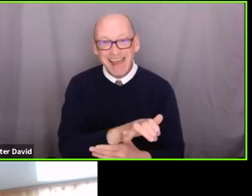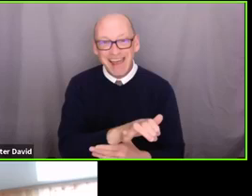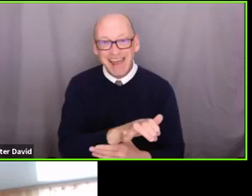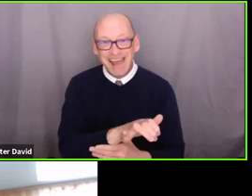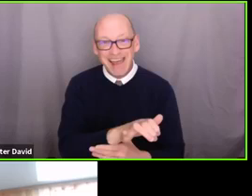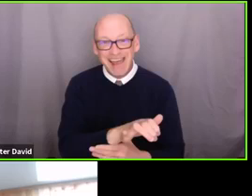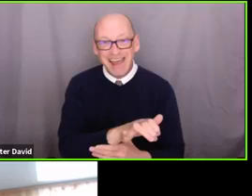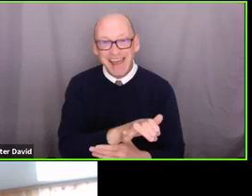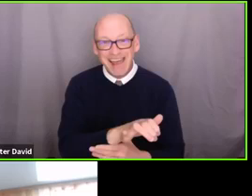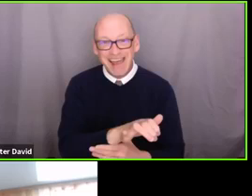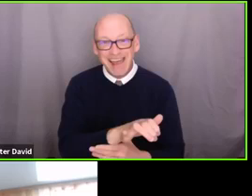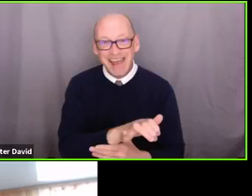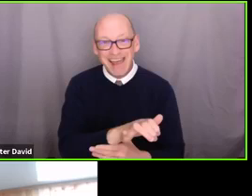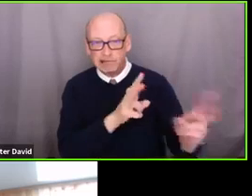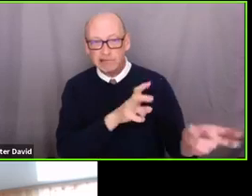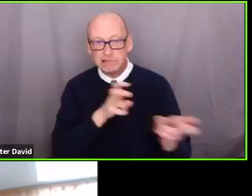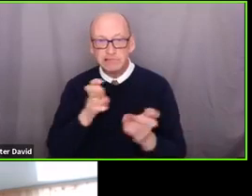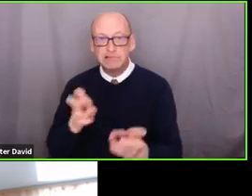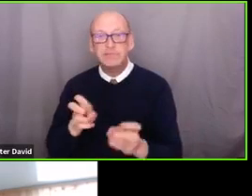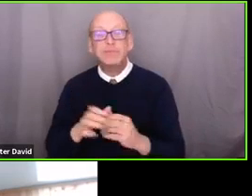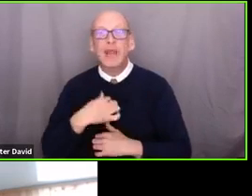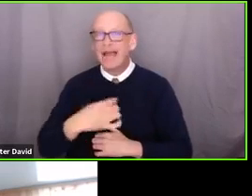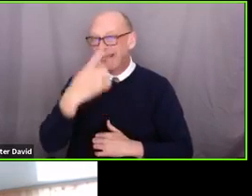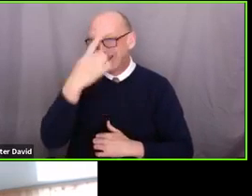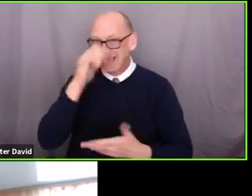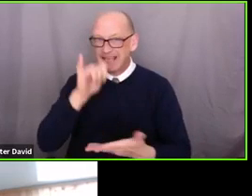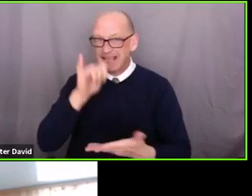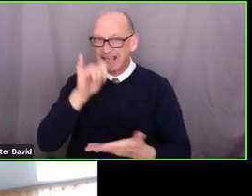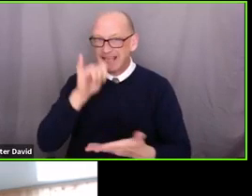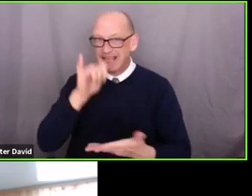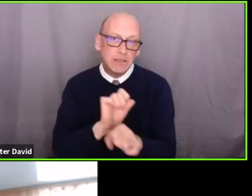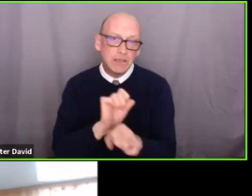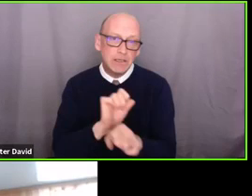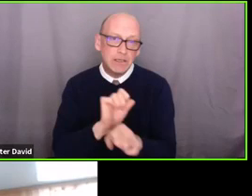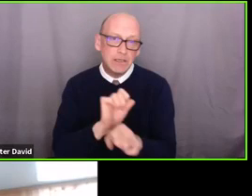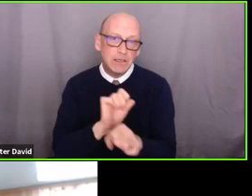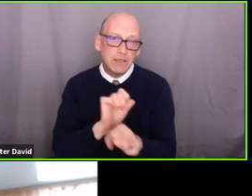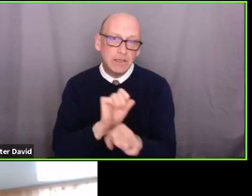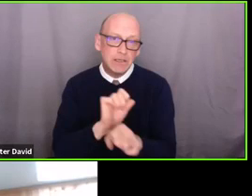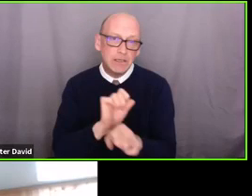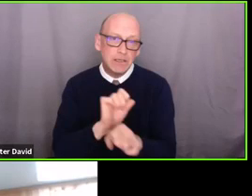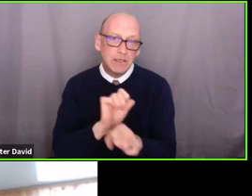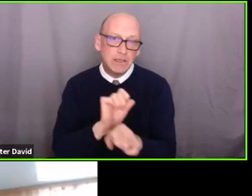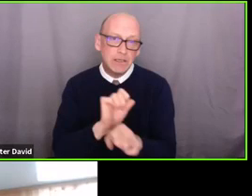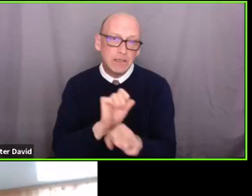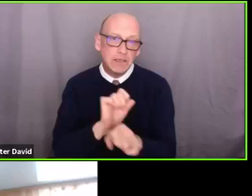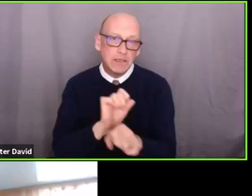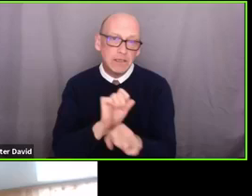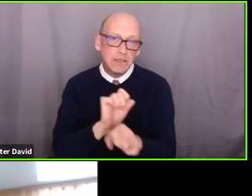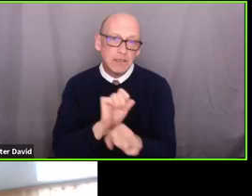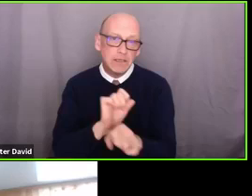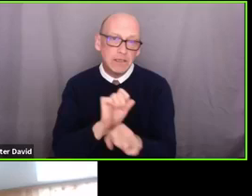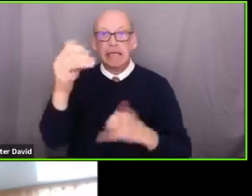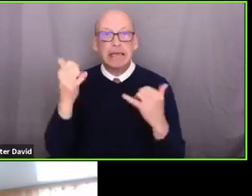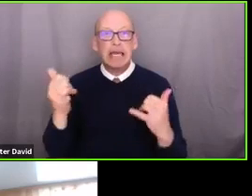aspect. I just think that is so important, because a lot of that training that's out there right now, I think I've seen like an hour training video